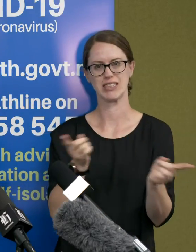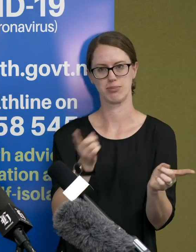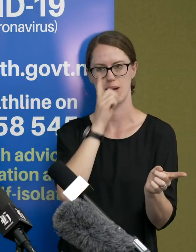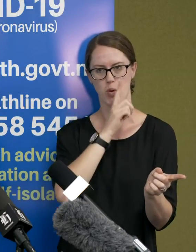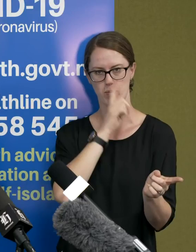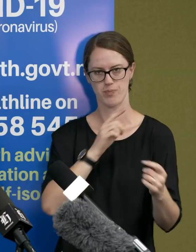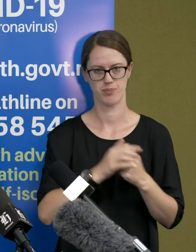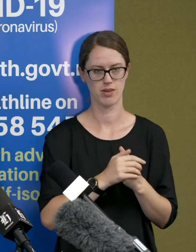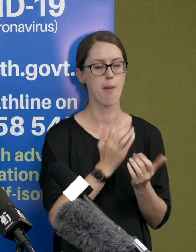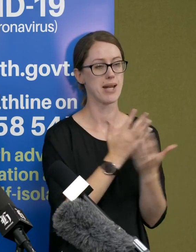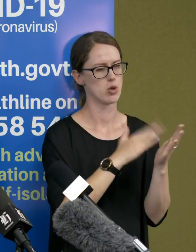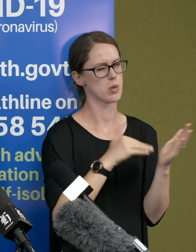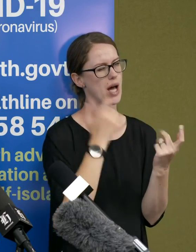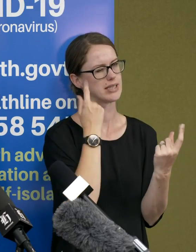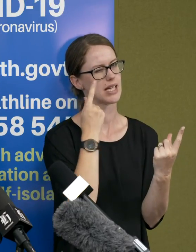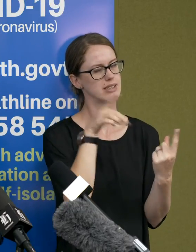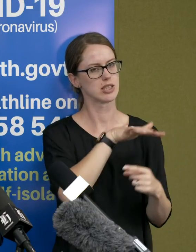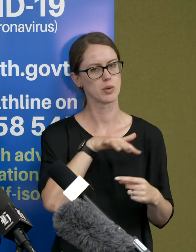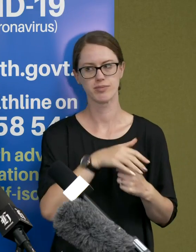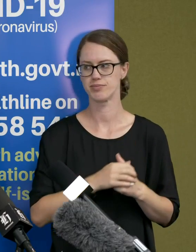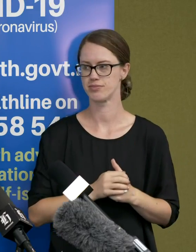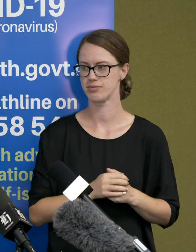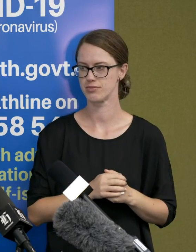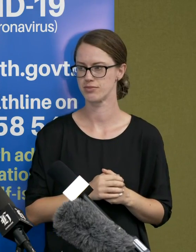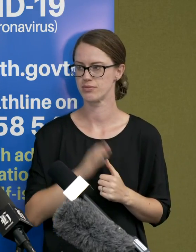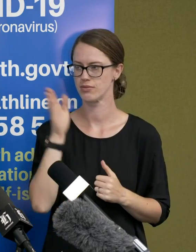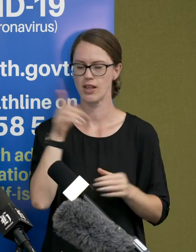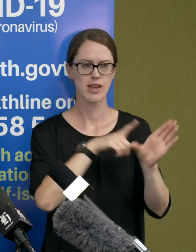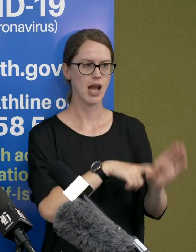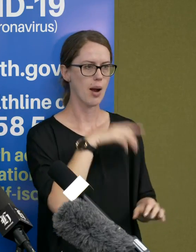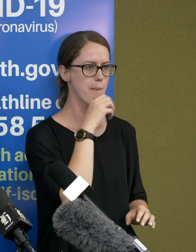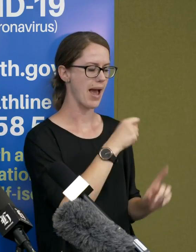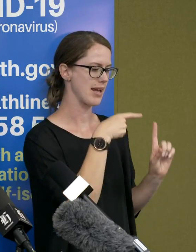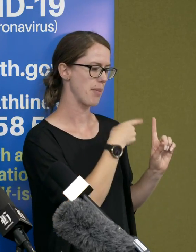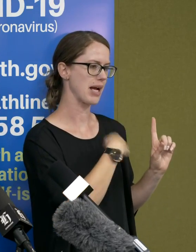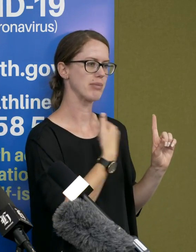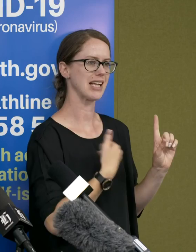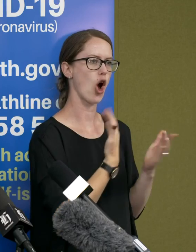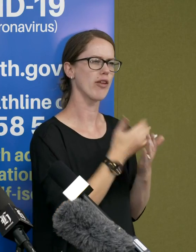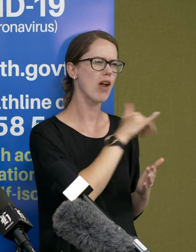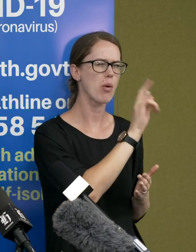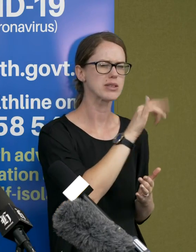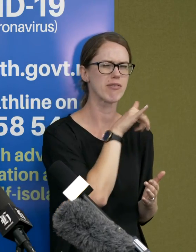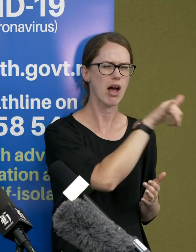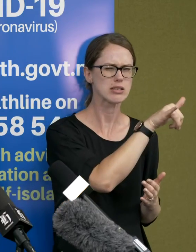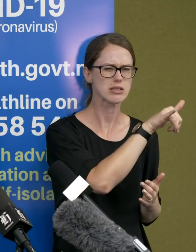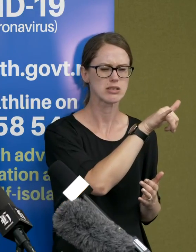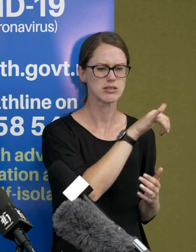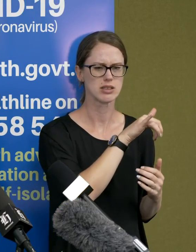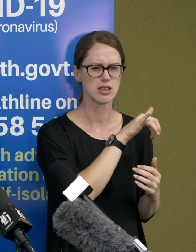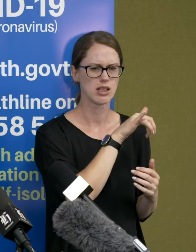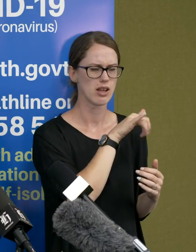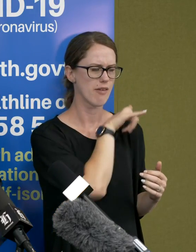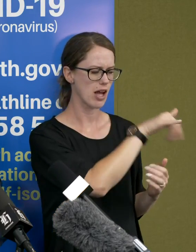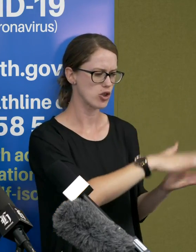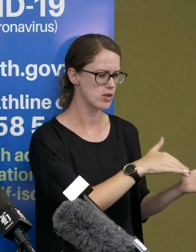think many New Zealanders will understand that's the right thing to do. The man who developed symptoms on the flight, which flight was that he developed the symptoms on? The one into